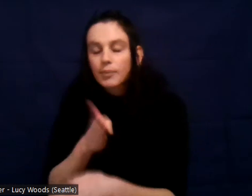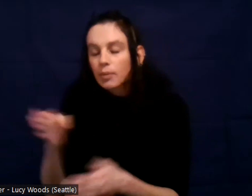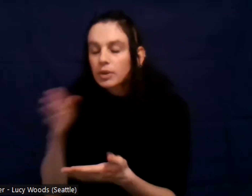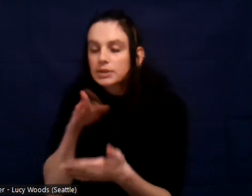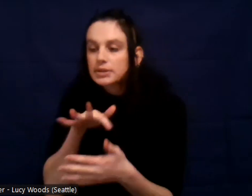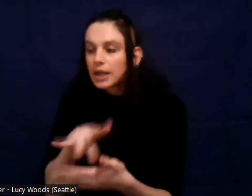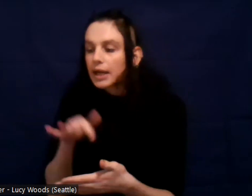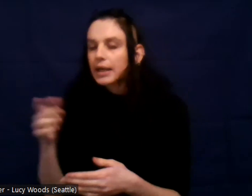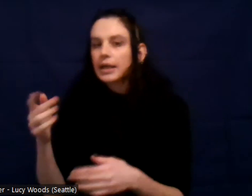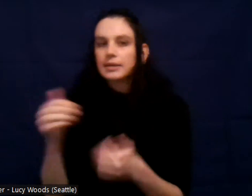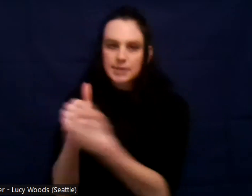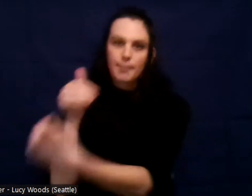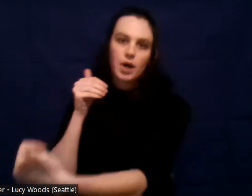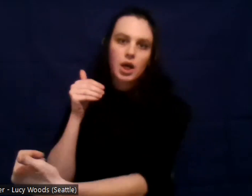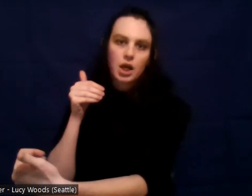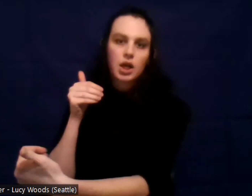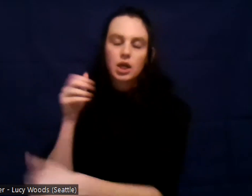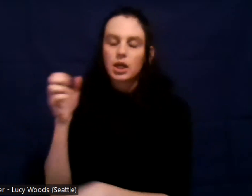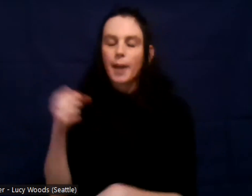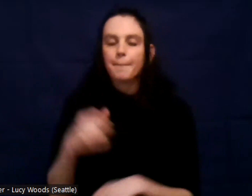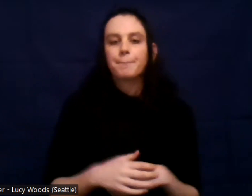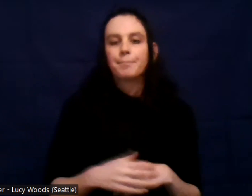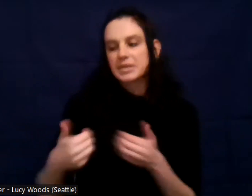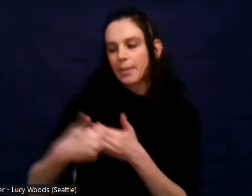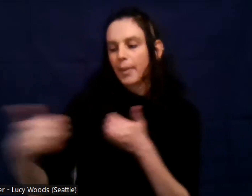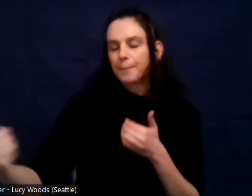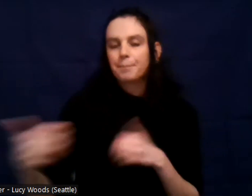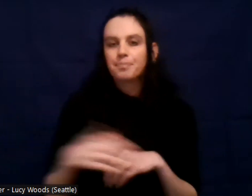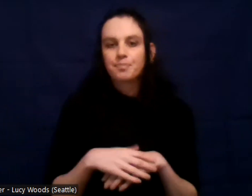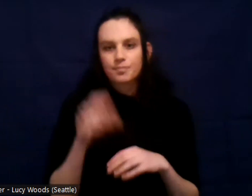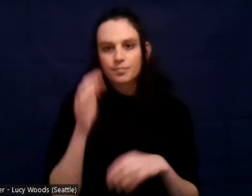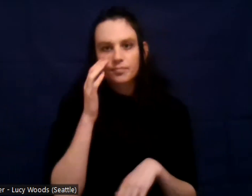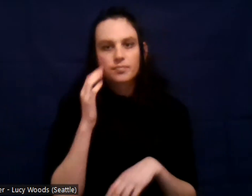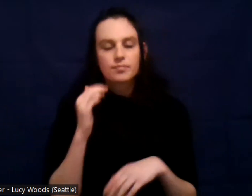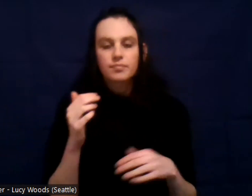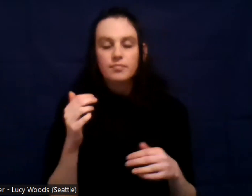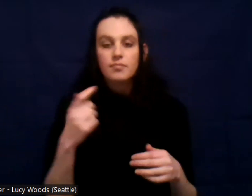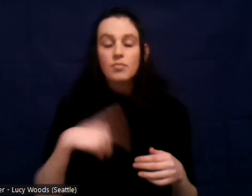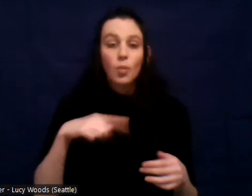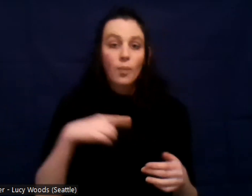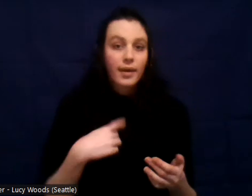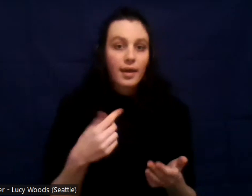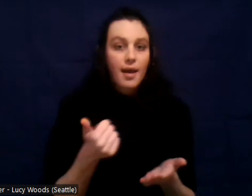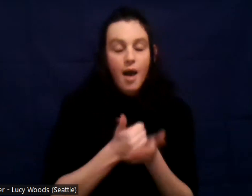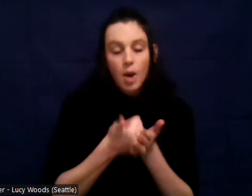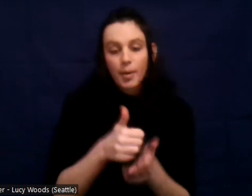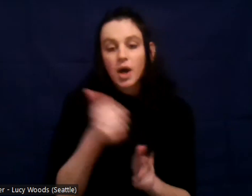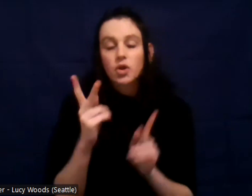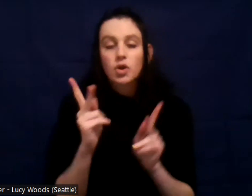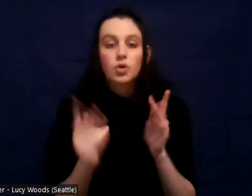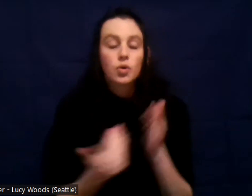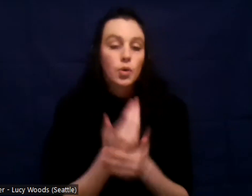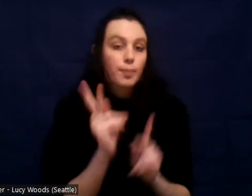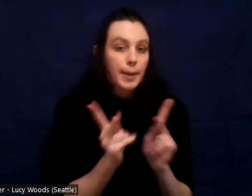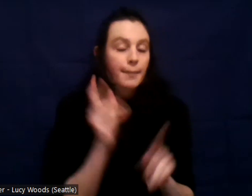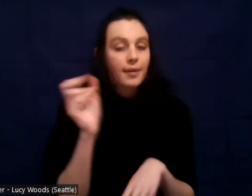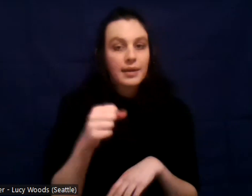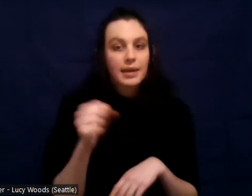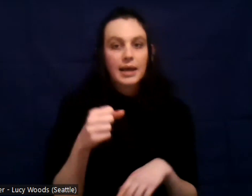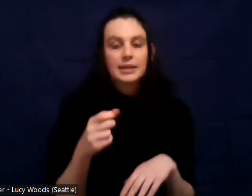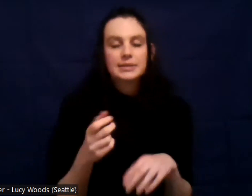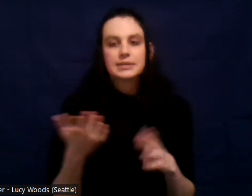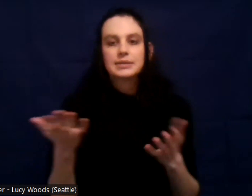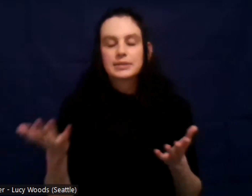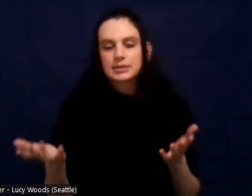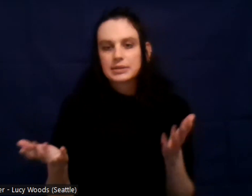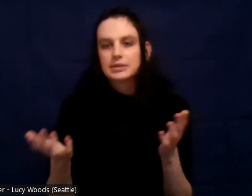because I've been able to kind of help other newcomers, because it's always advised not to do relationships in early recovery, but we don't always